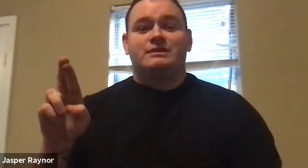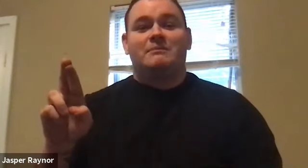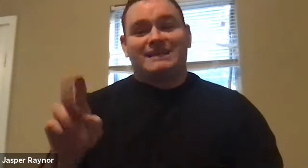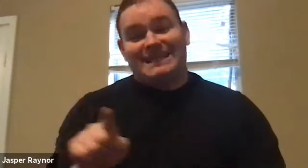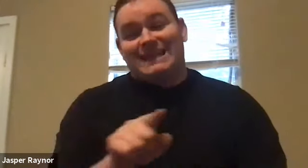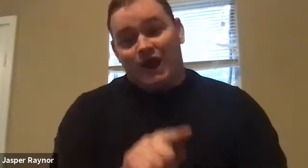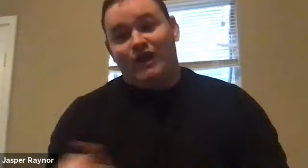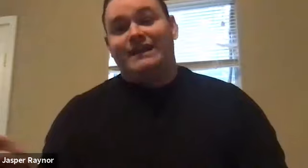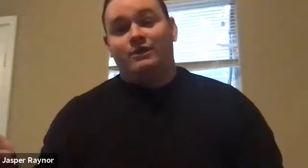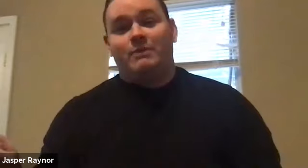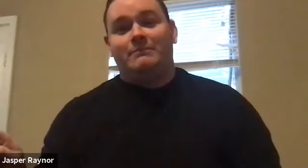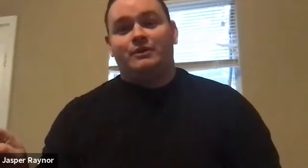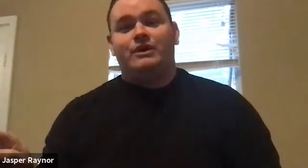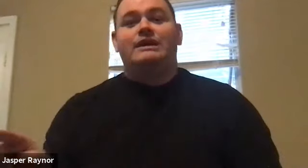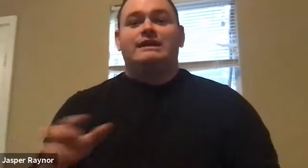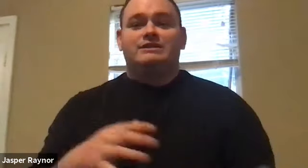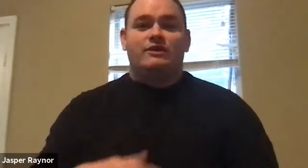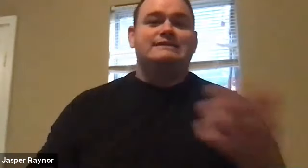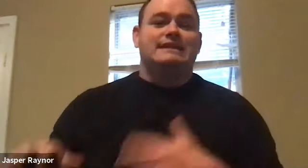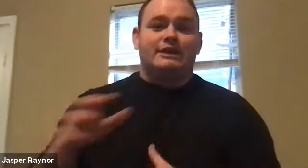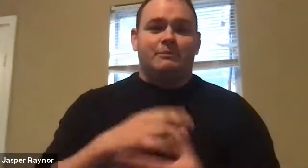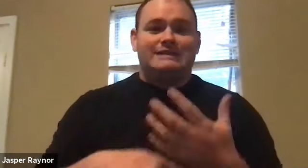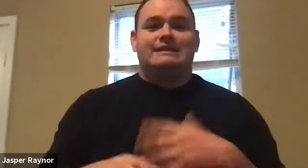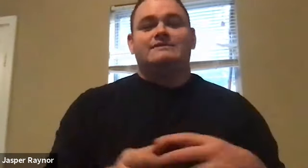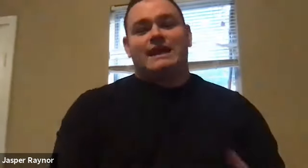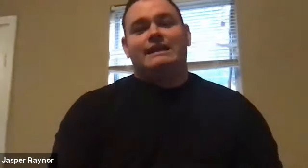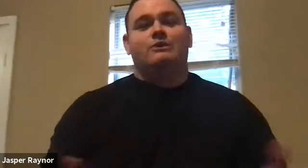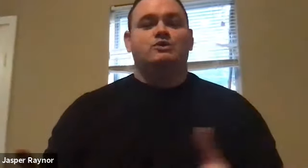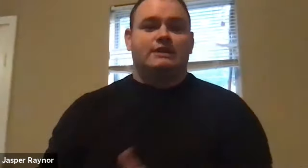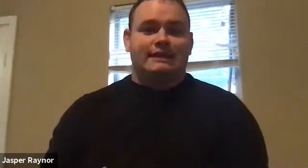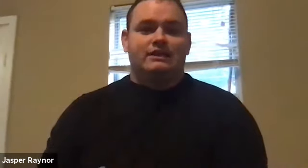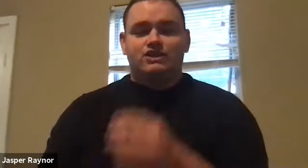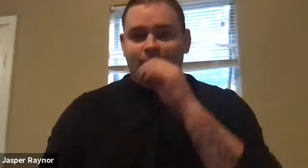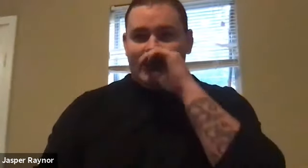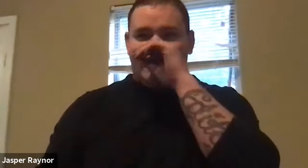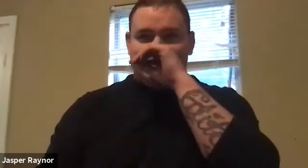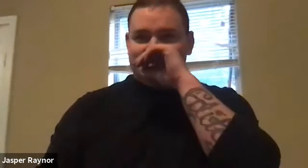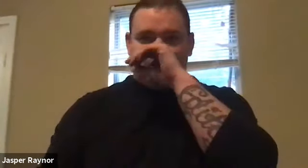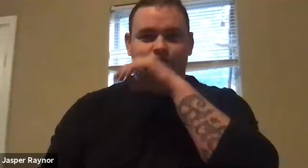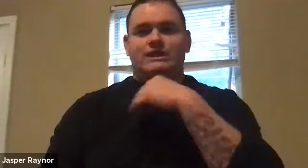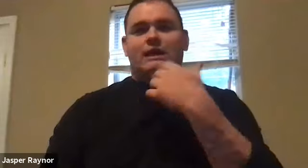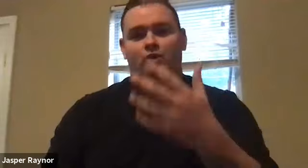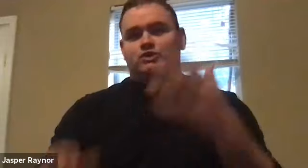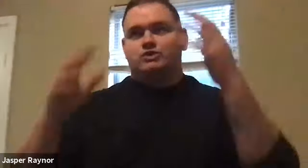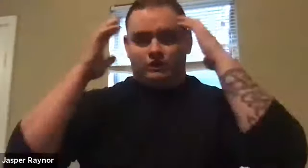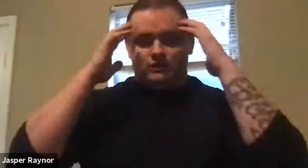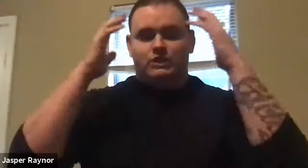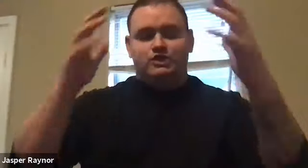Mhm. because that's how I write it on paper. And so that's the intermixing of sign language and English. And so over time, once you start